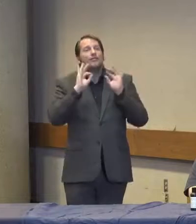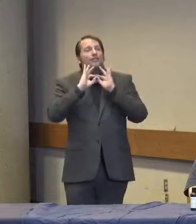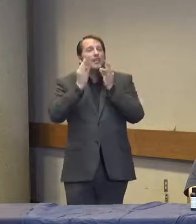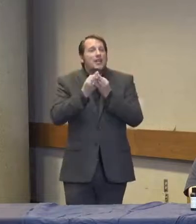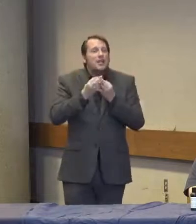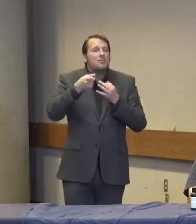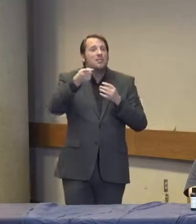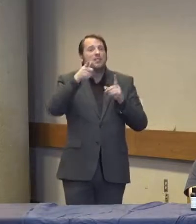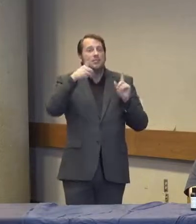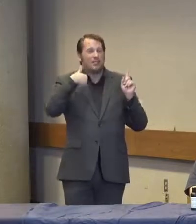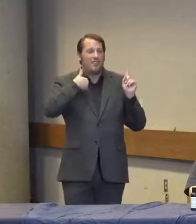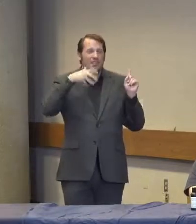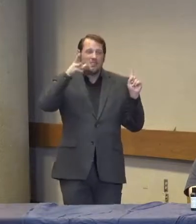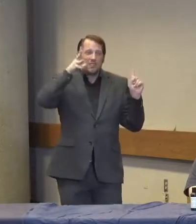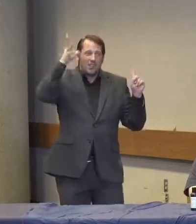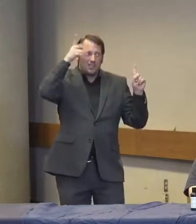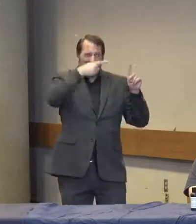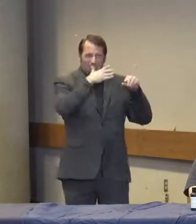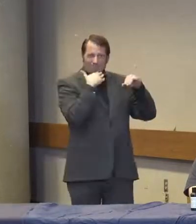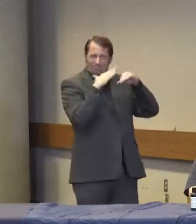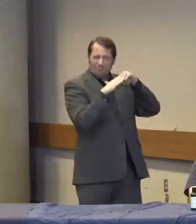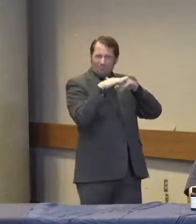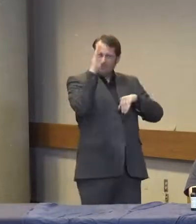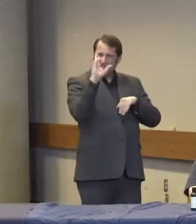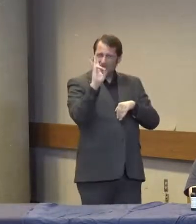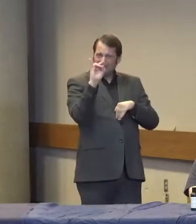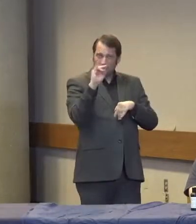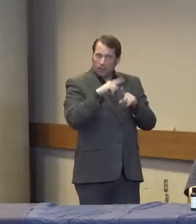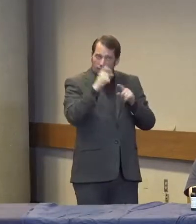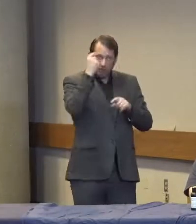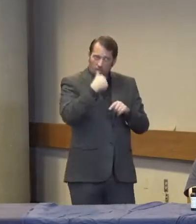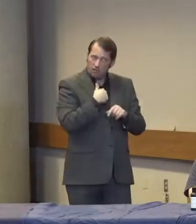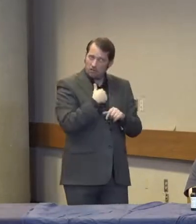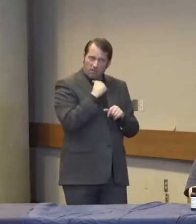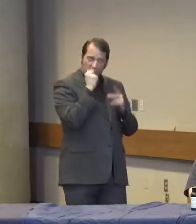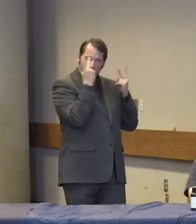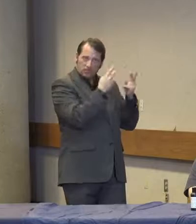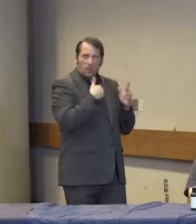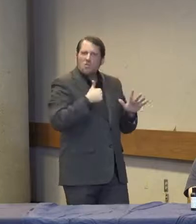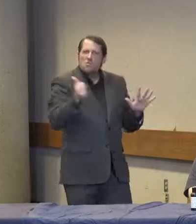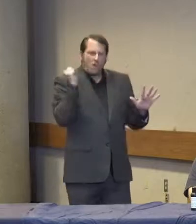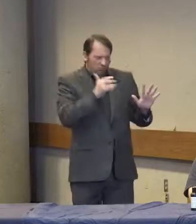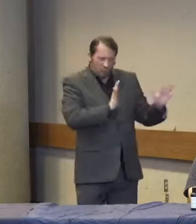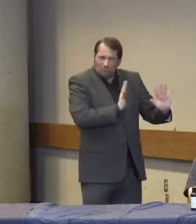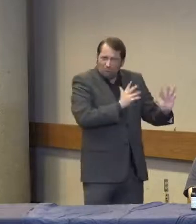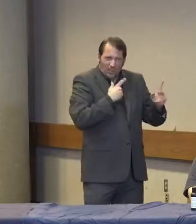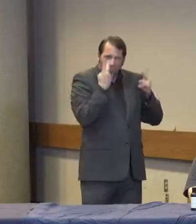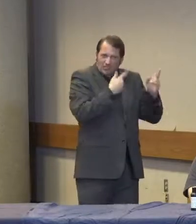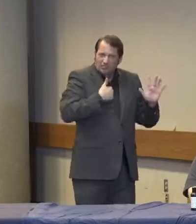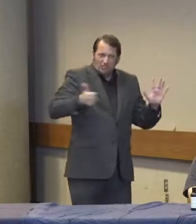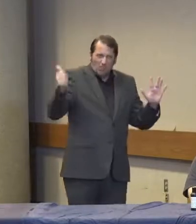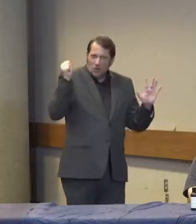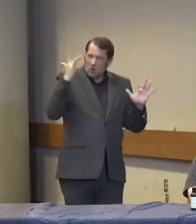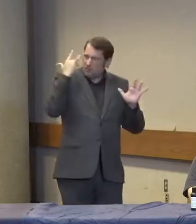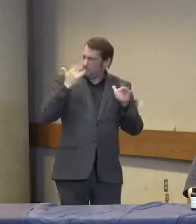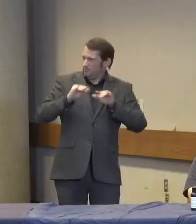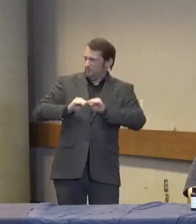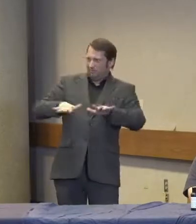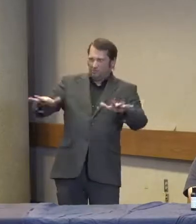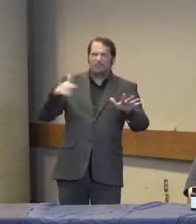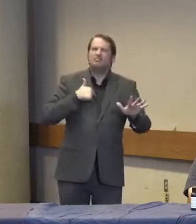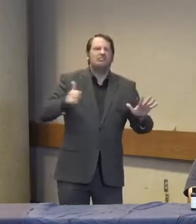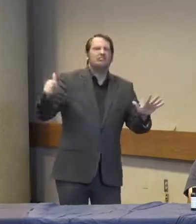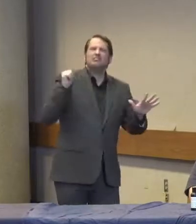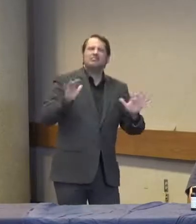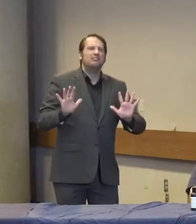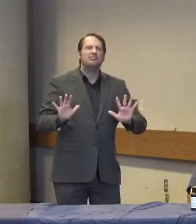70. I'm not visiting them right now, and I will not visit them for any, you know, at any point during this event until it's over. And that is